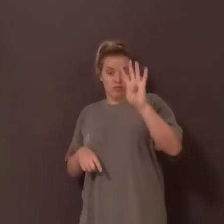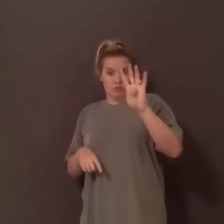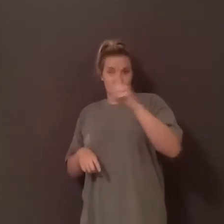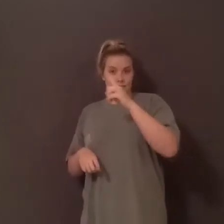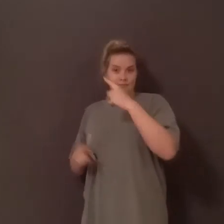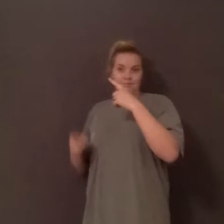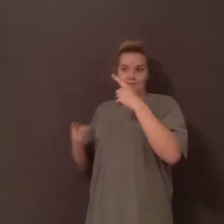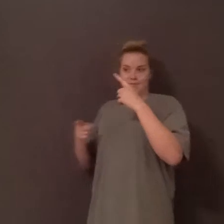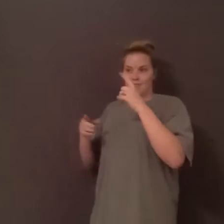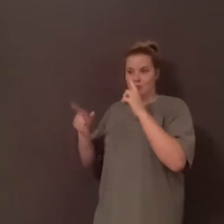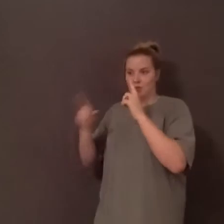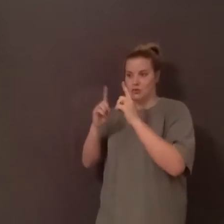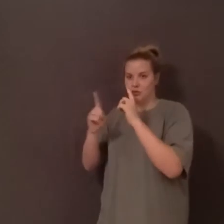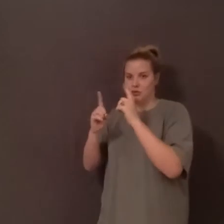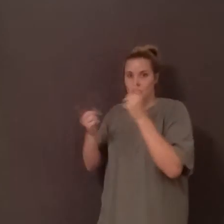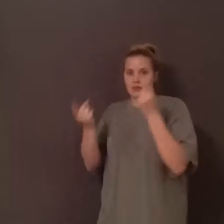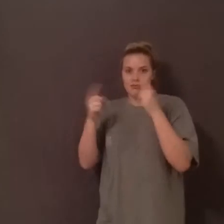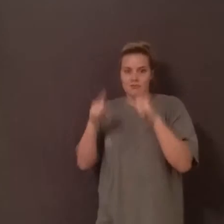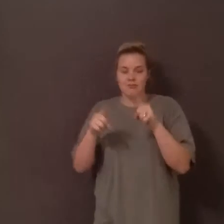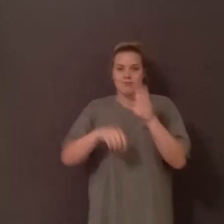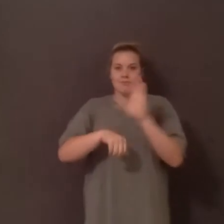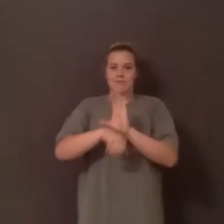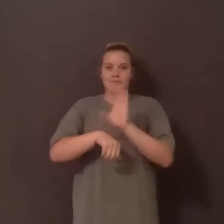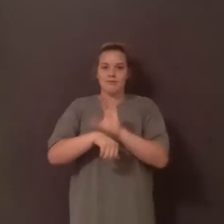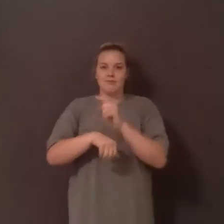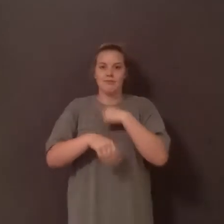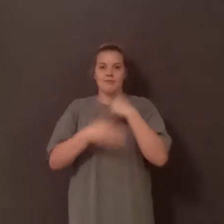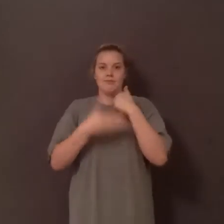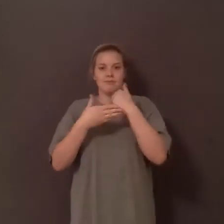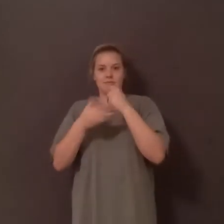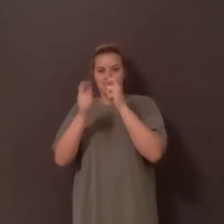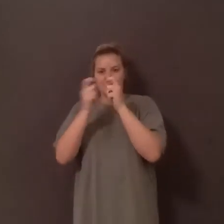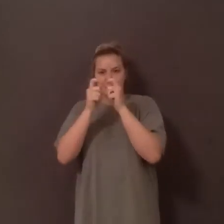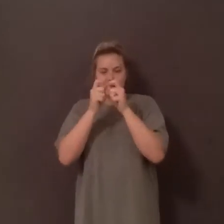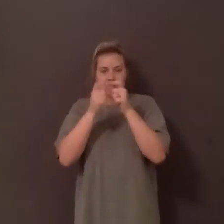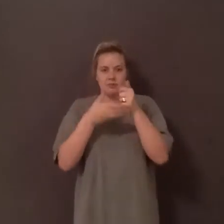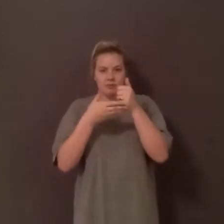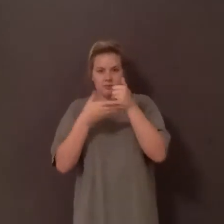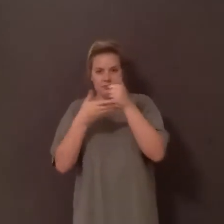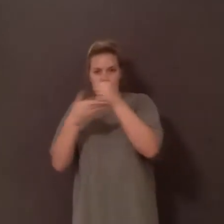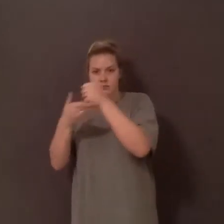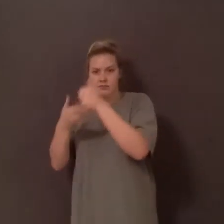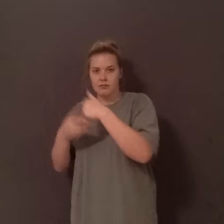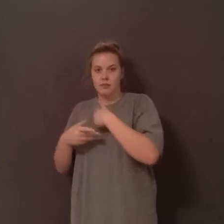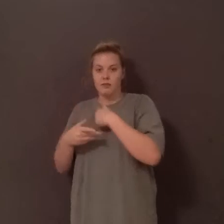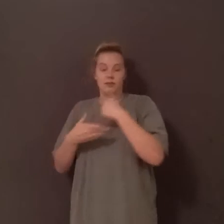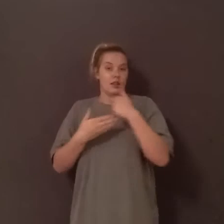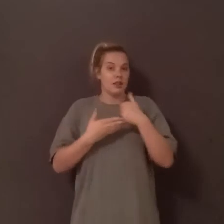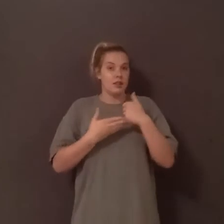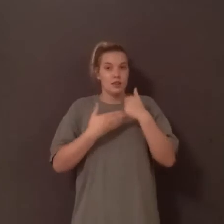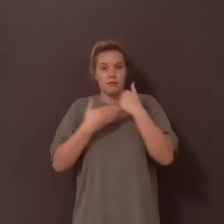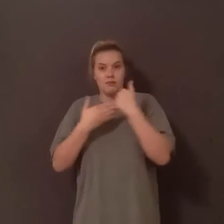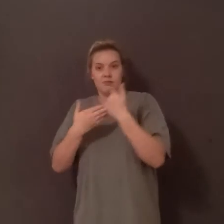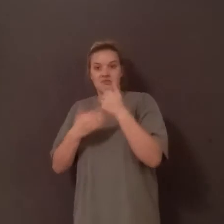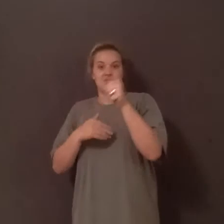it. I was basically Mr. Fix-It for Scientology for a couple of decades, frankly. I mean, I